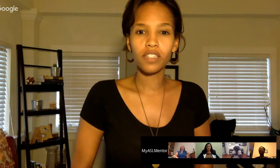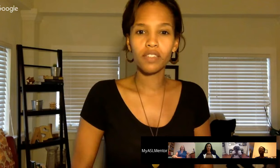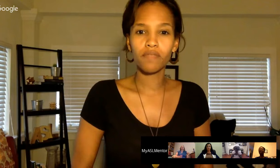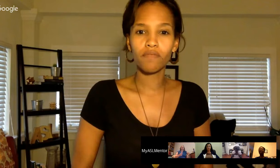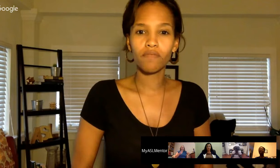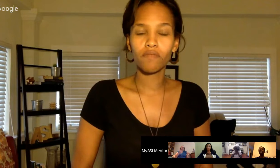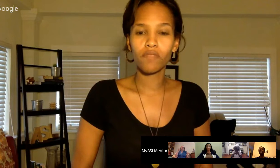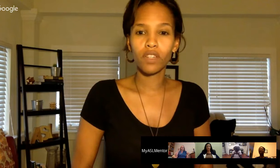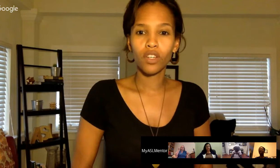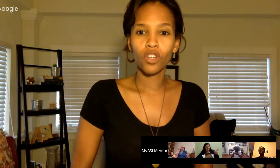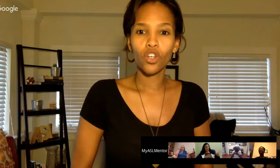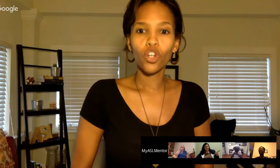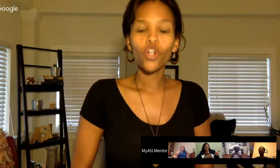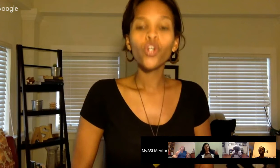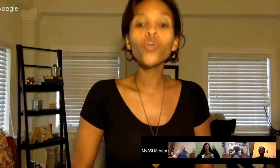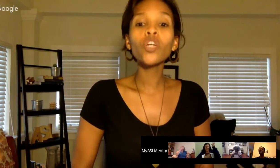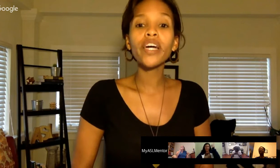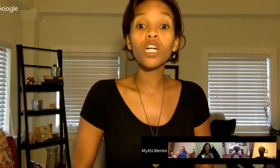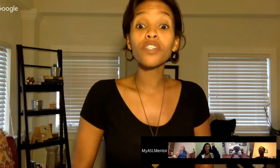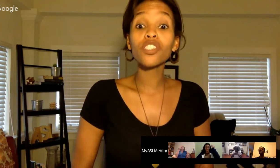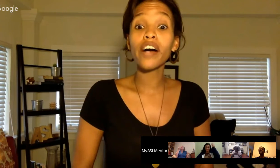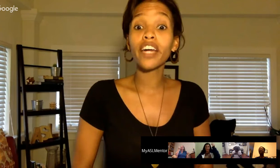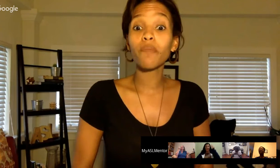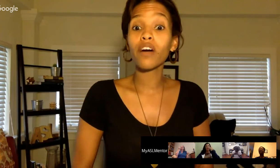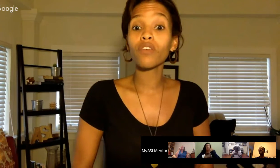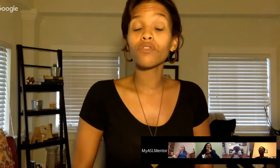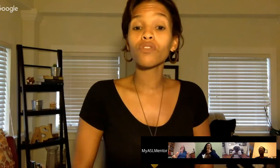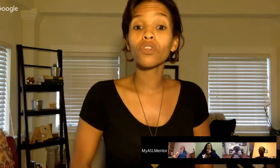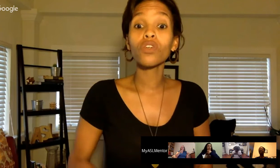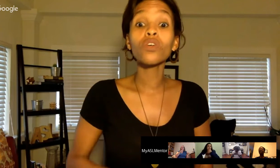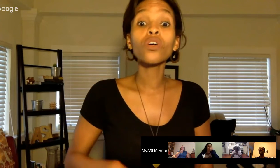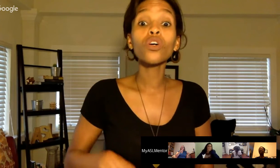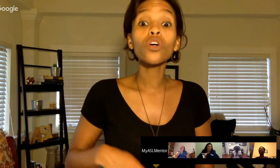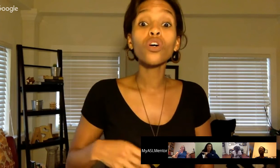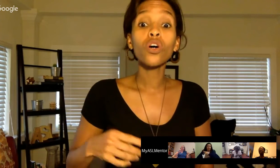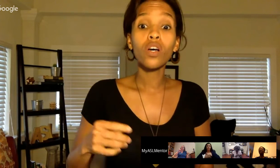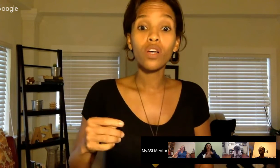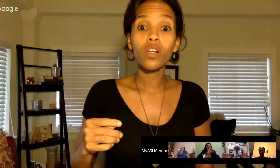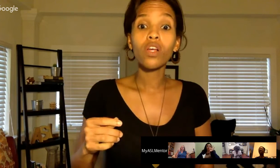Any ideas? Who and what are we talking about?